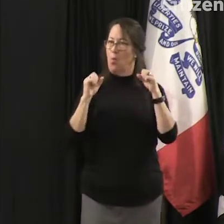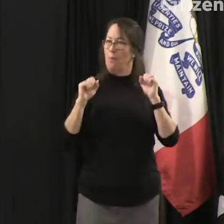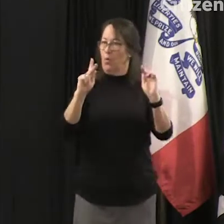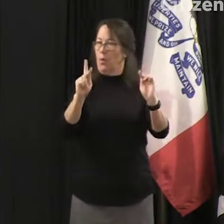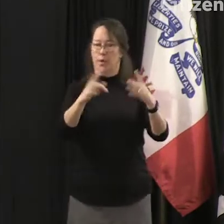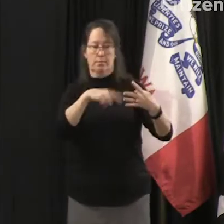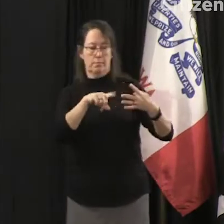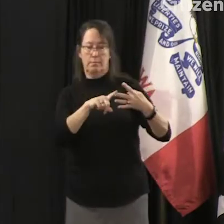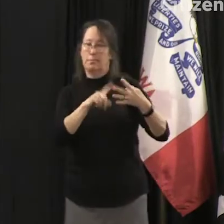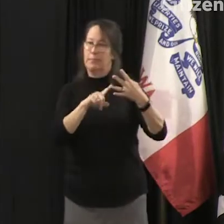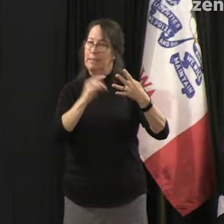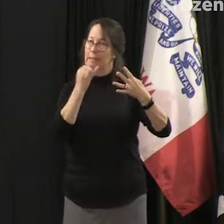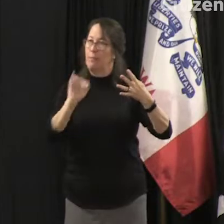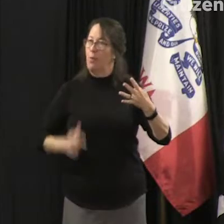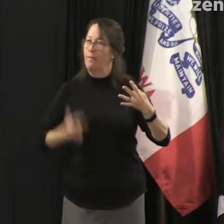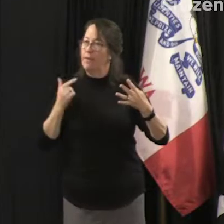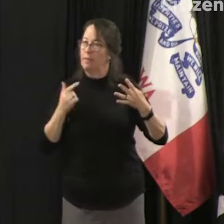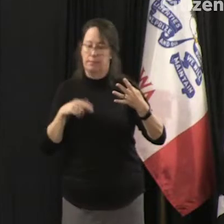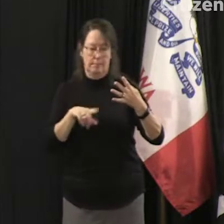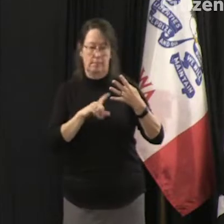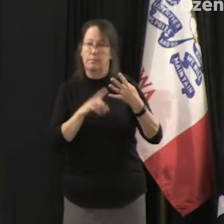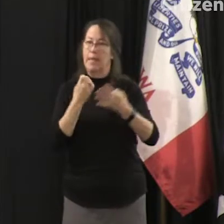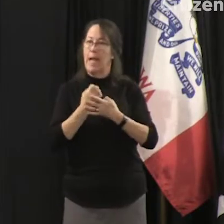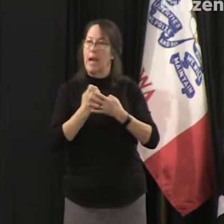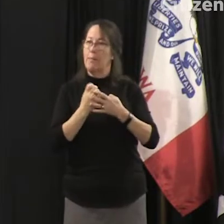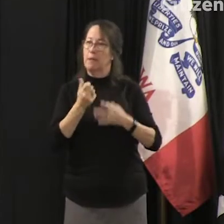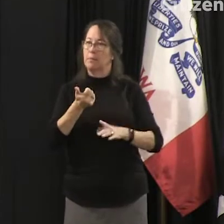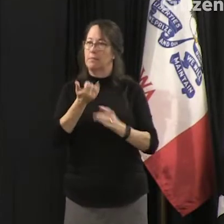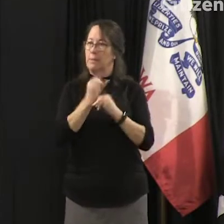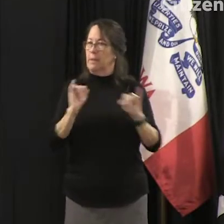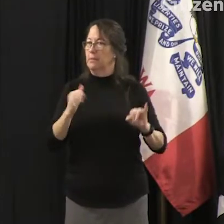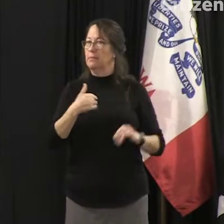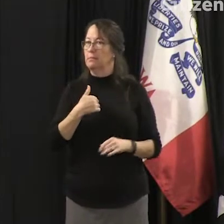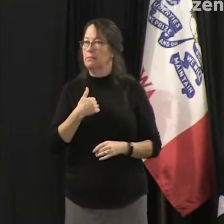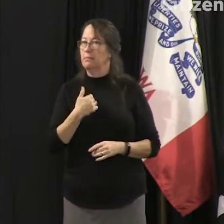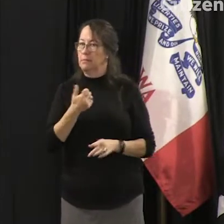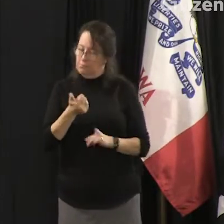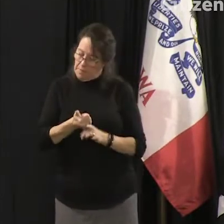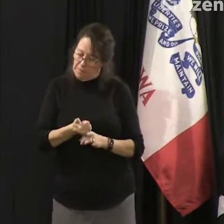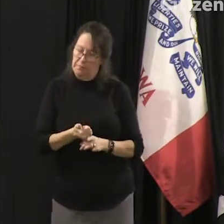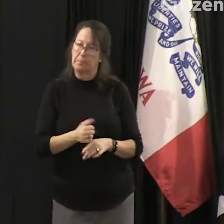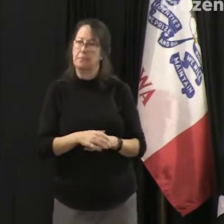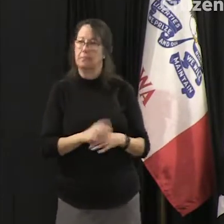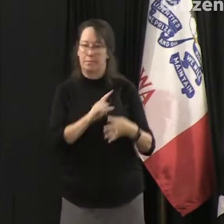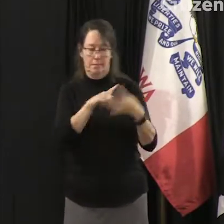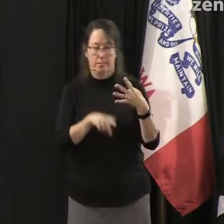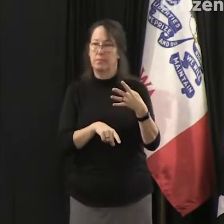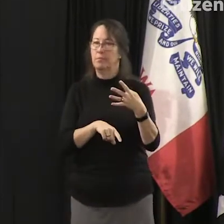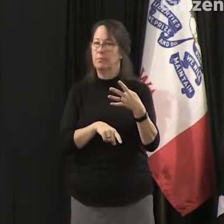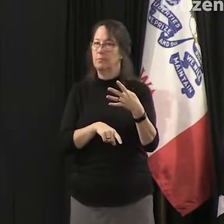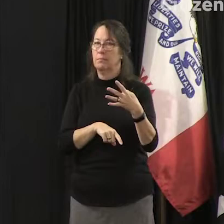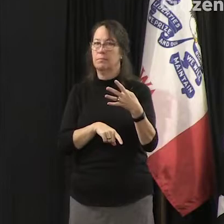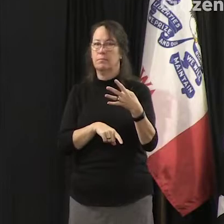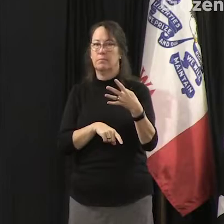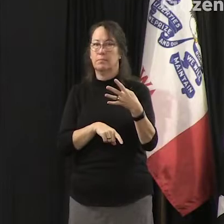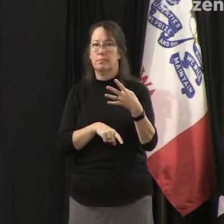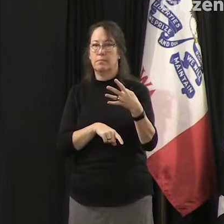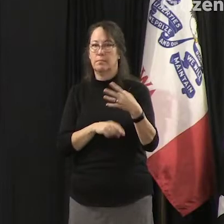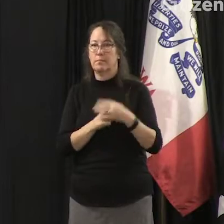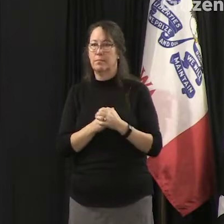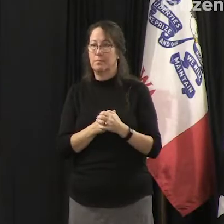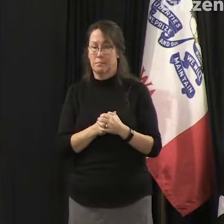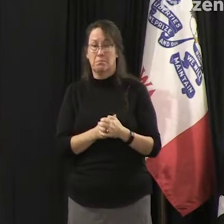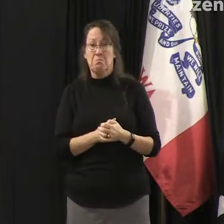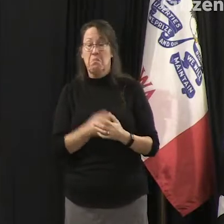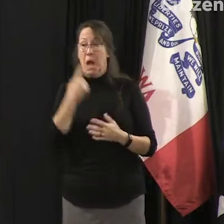opportunity, independent living, economic self-sufficiency. So, four goals.